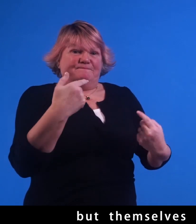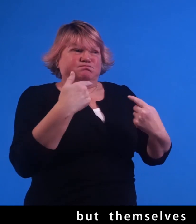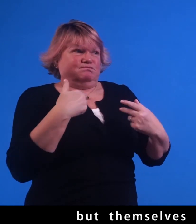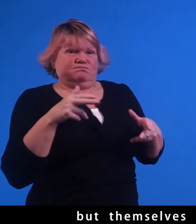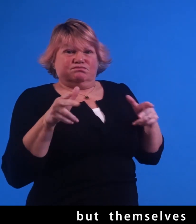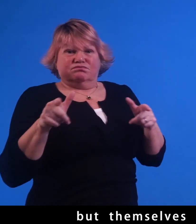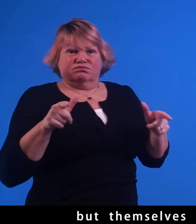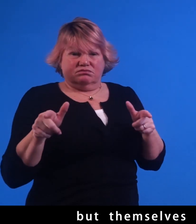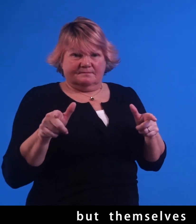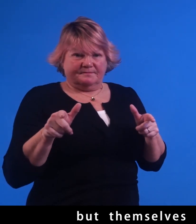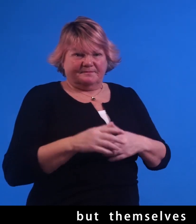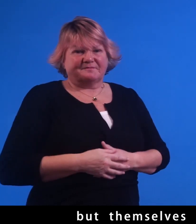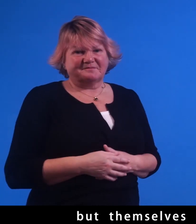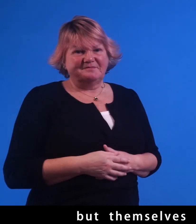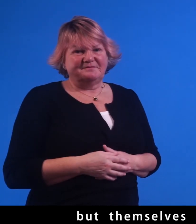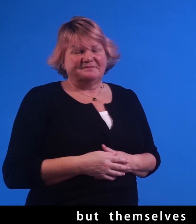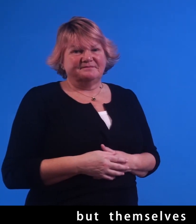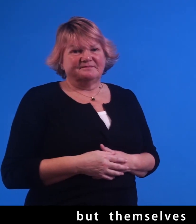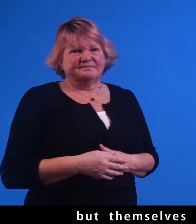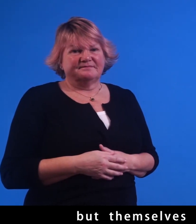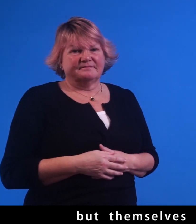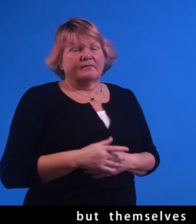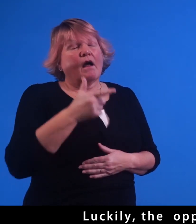but themselves subjected to enemy fire.